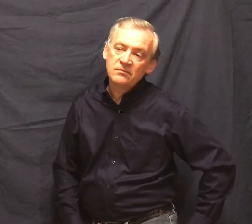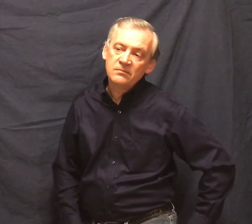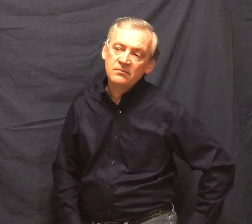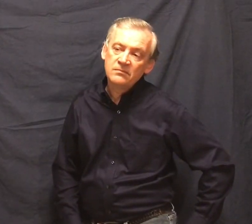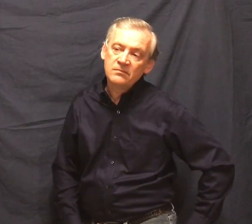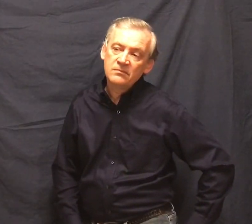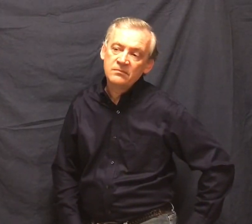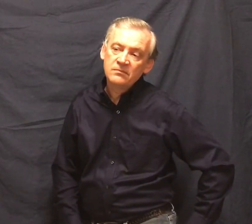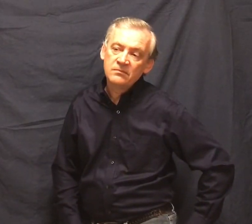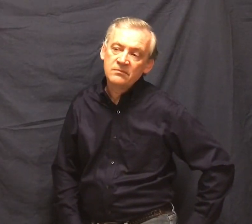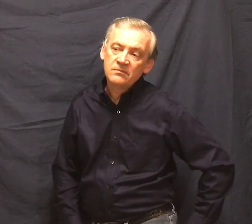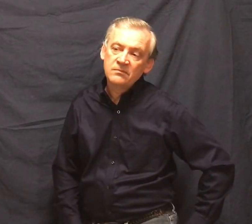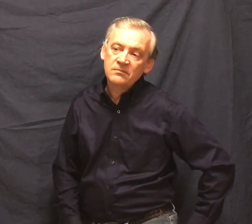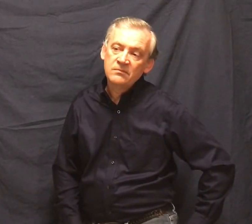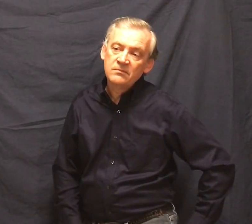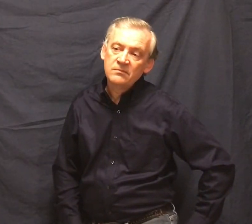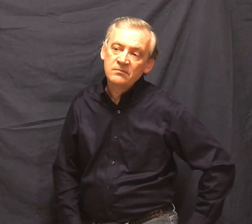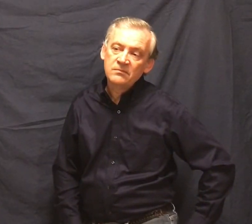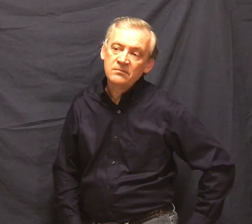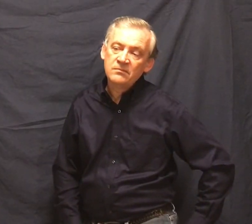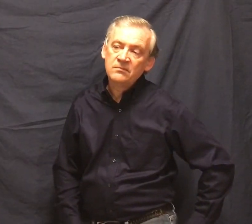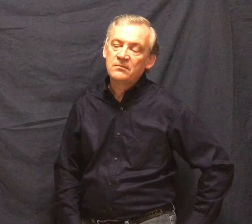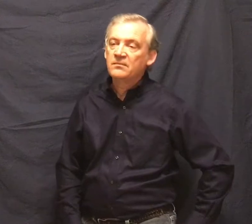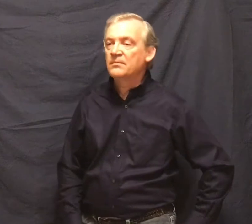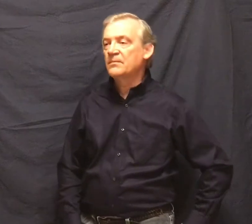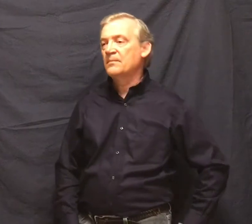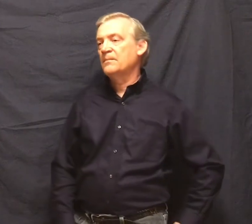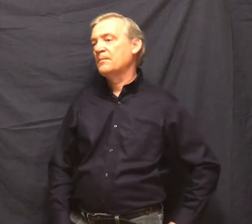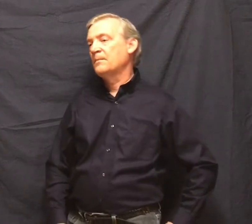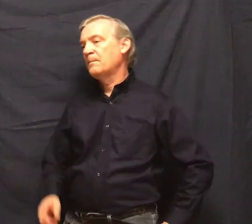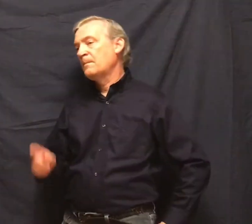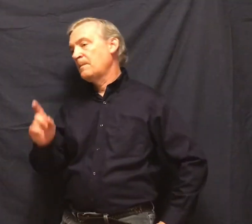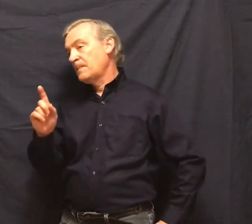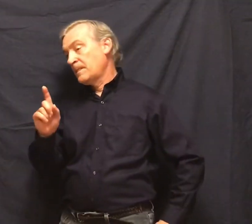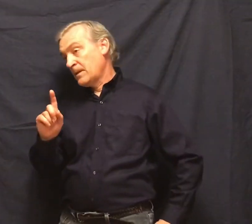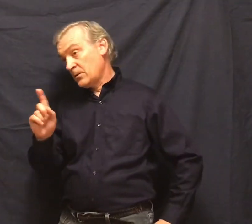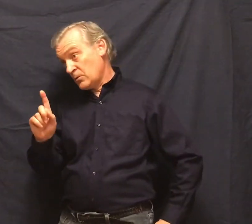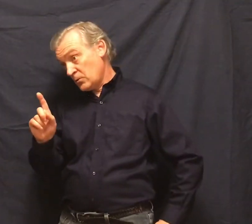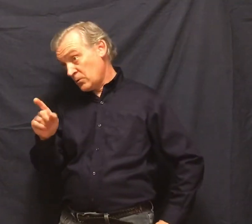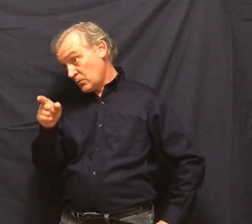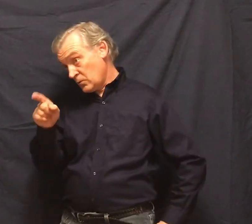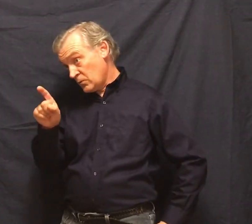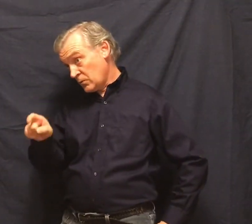Better not take no chances, he said. If you ain't sure, you better take the safe way.